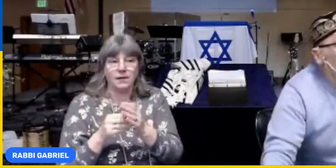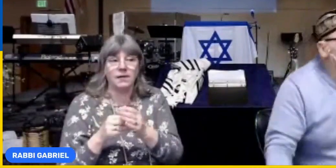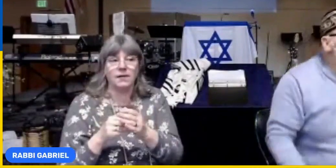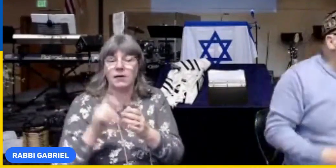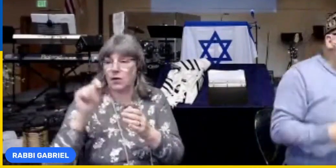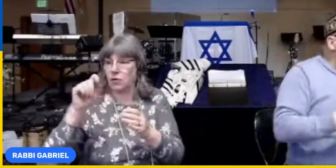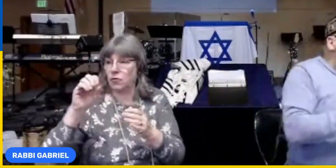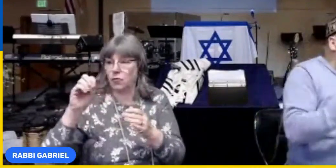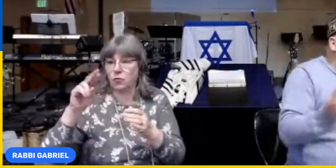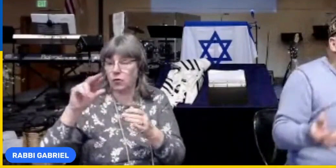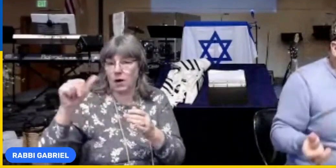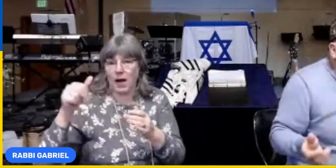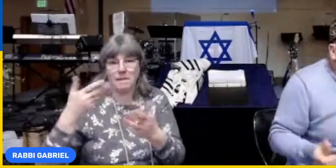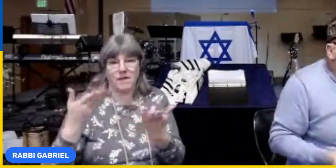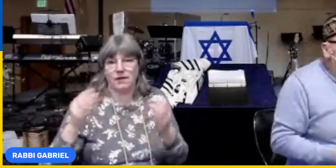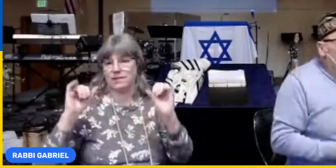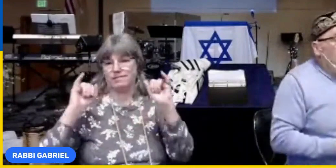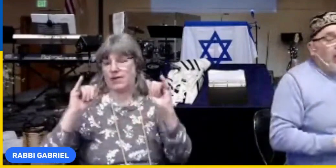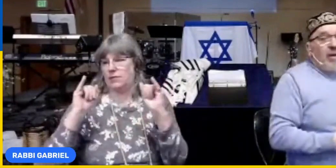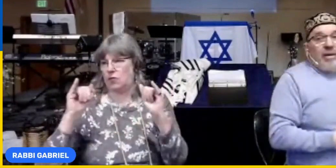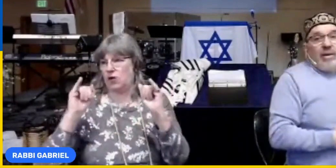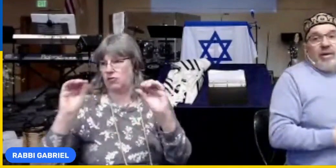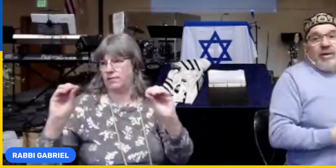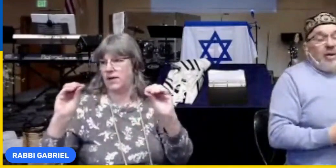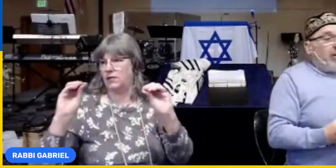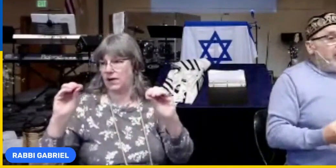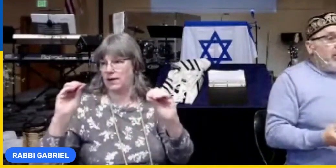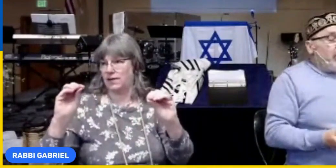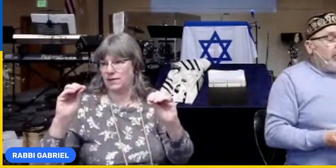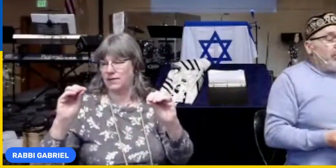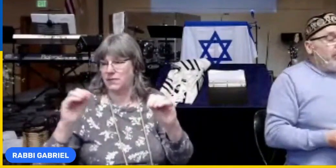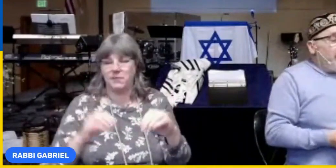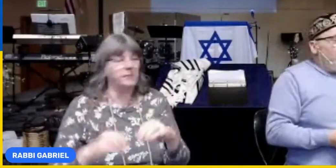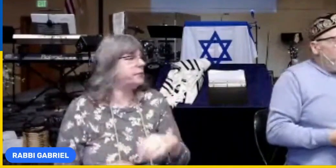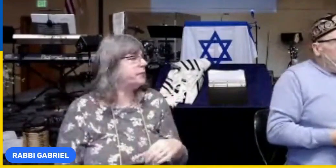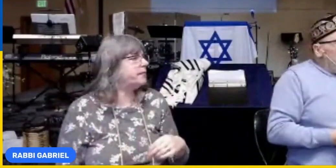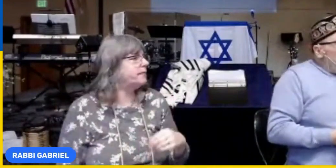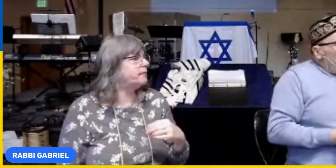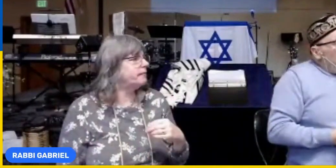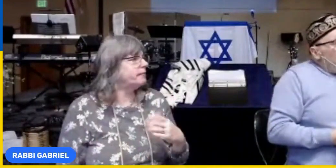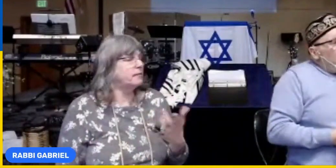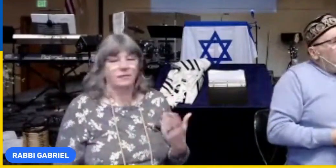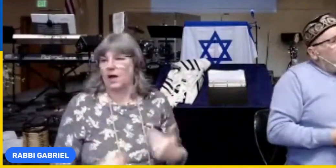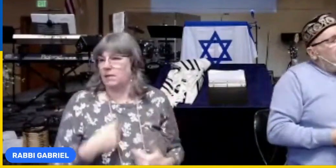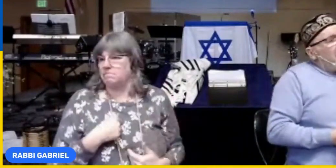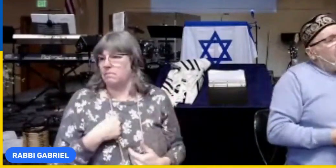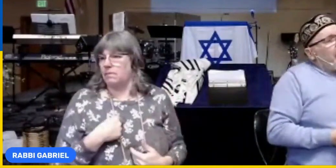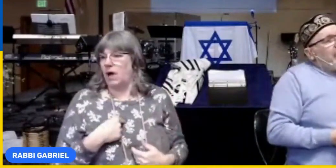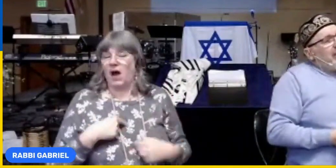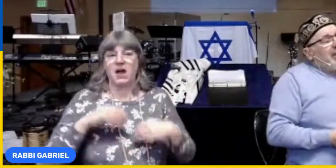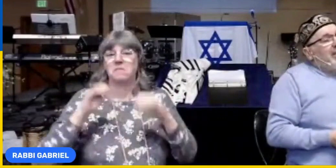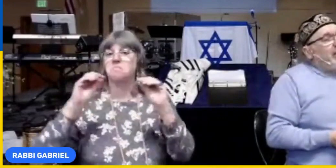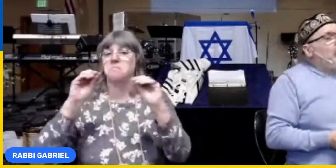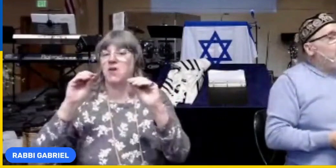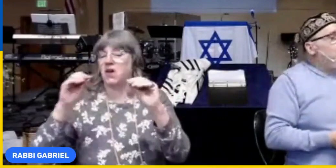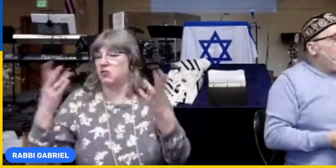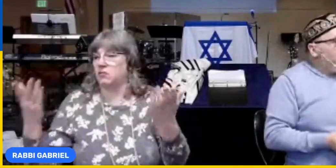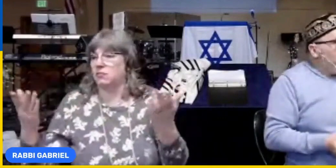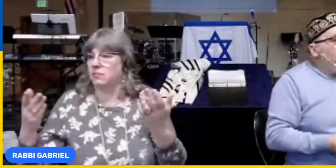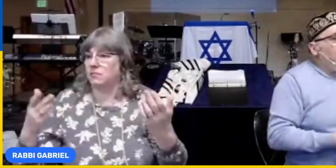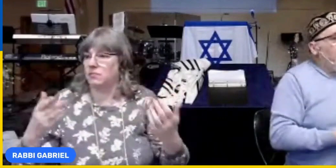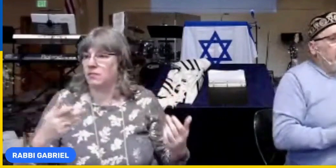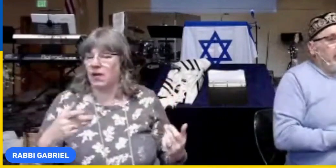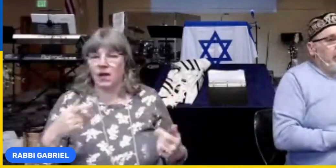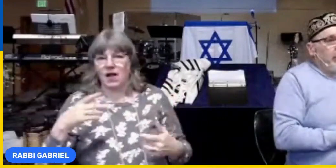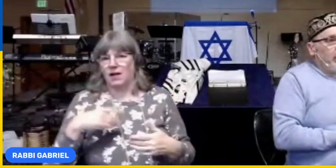small T, the word Torah means instruction. You know, the King Solomon says, "Listen to the